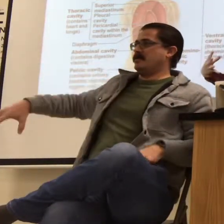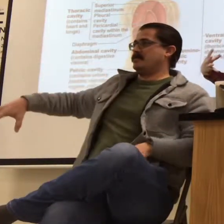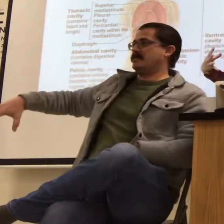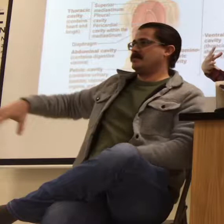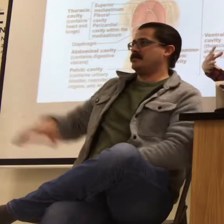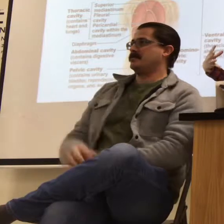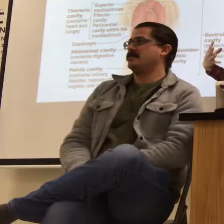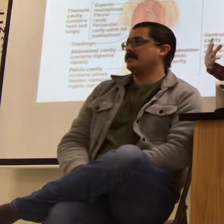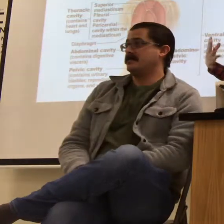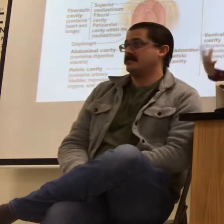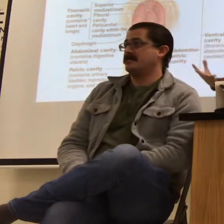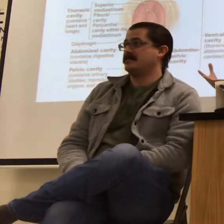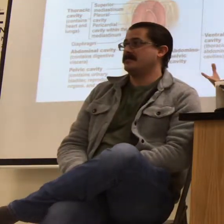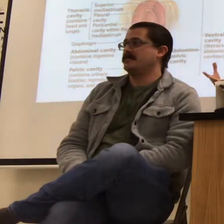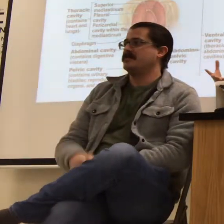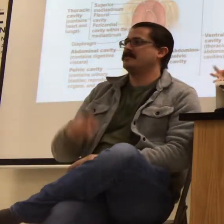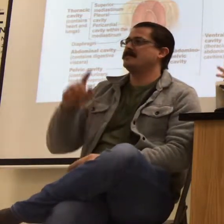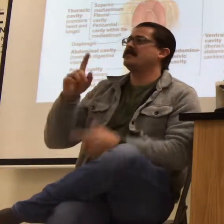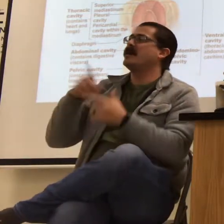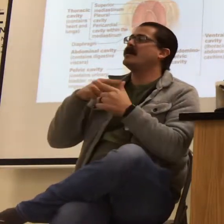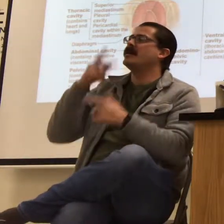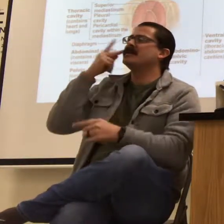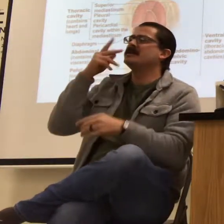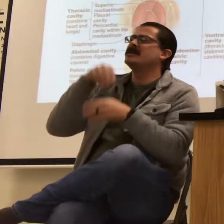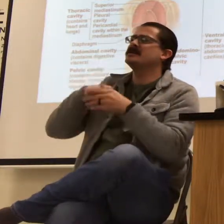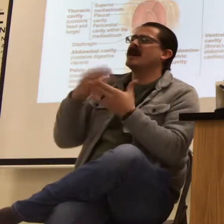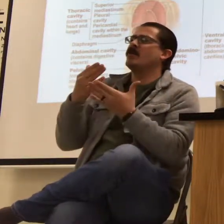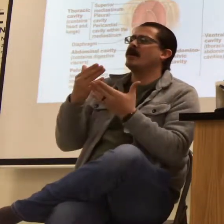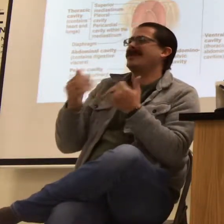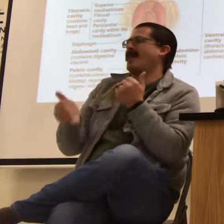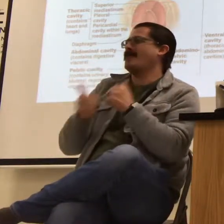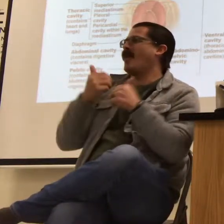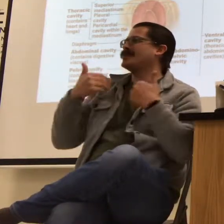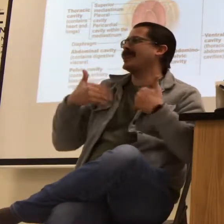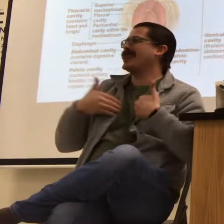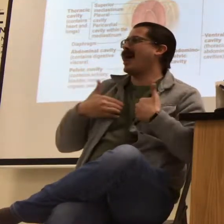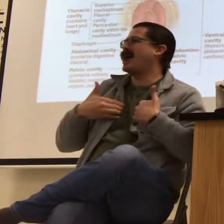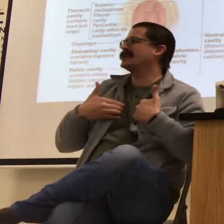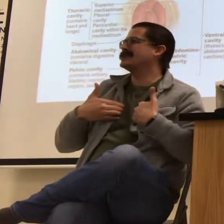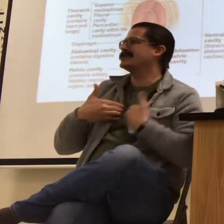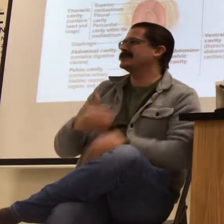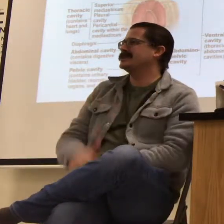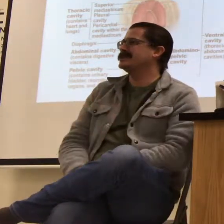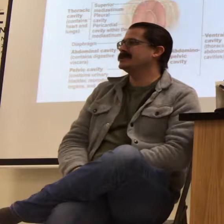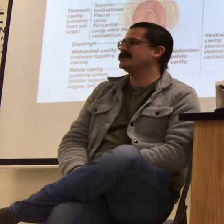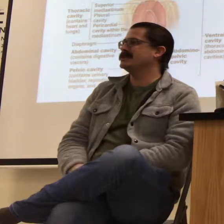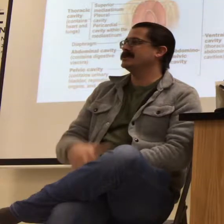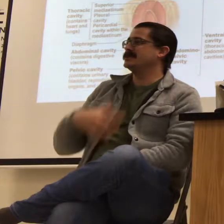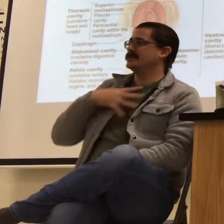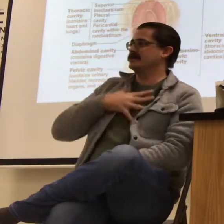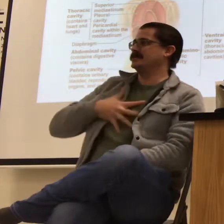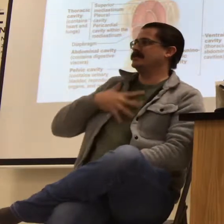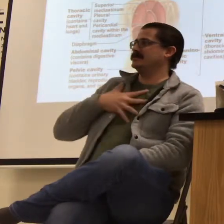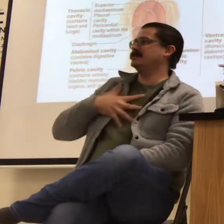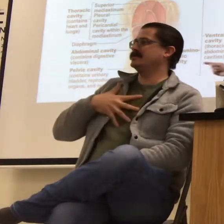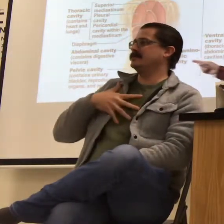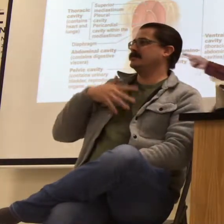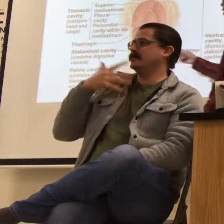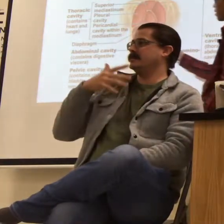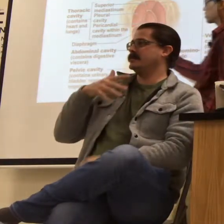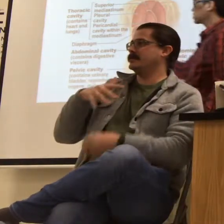chest plate. And what I see inside are mostly lungs. Okay, so the chest cavity is basically